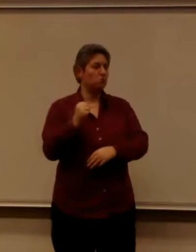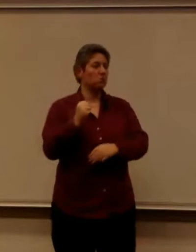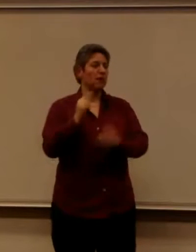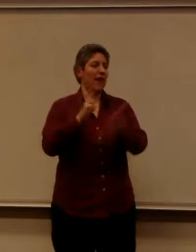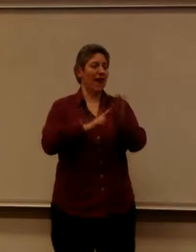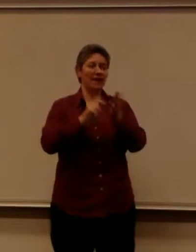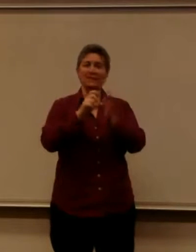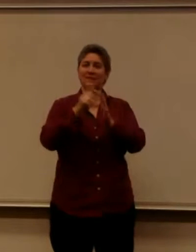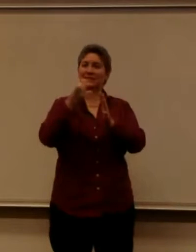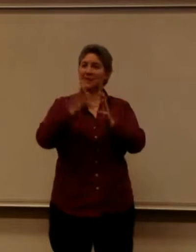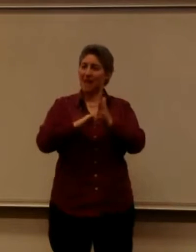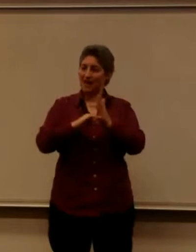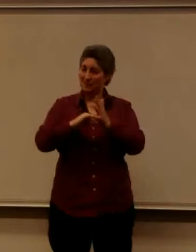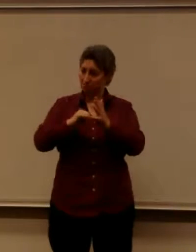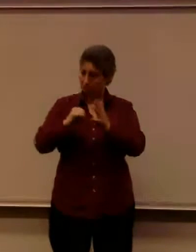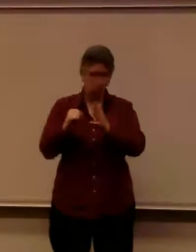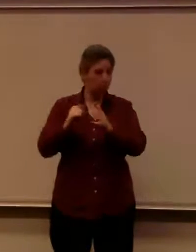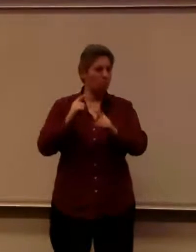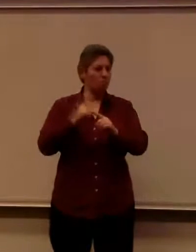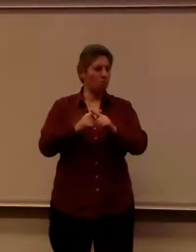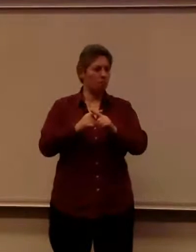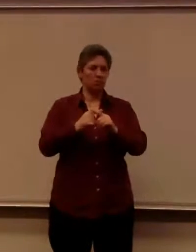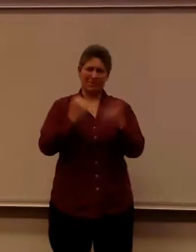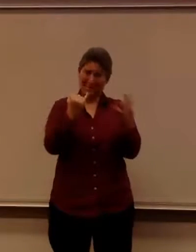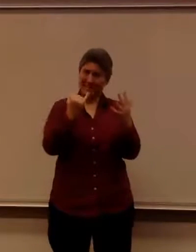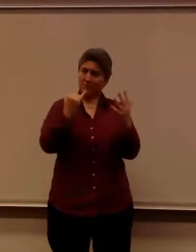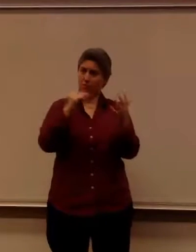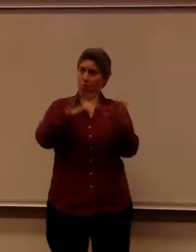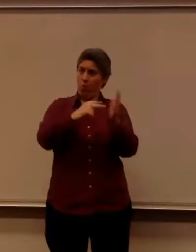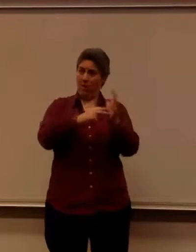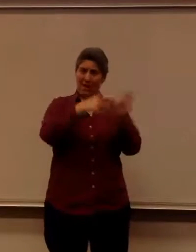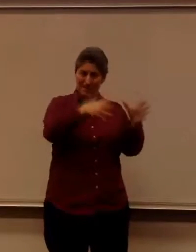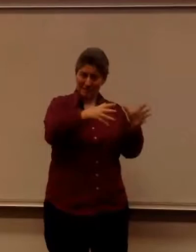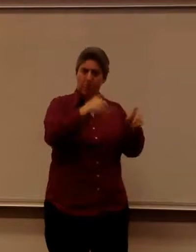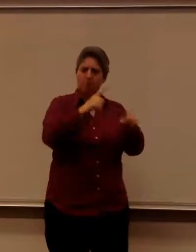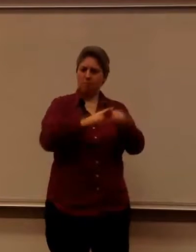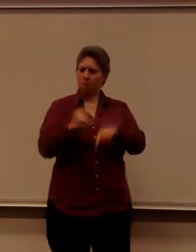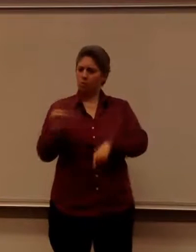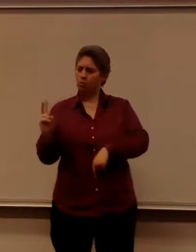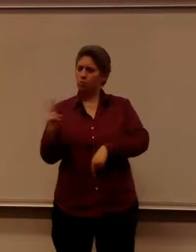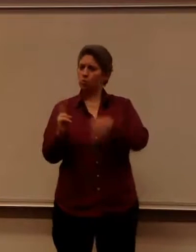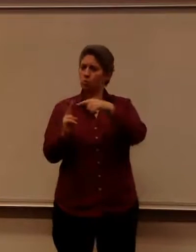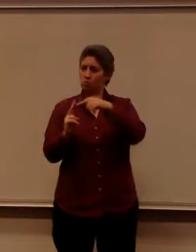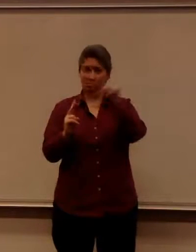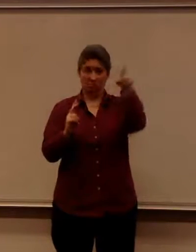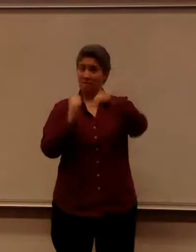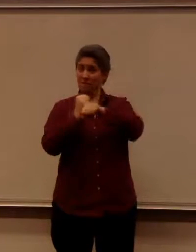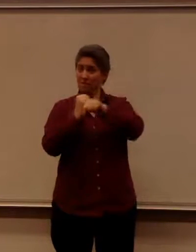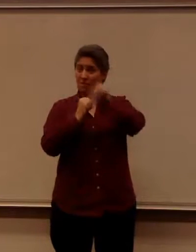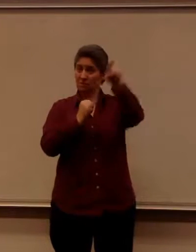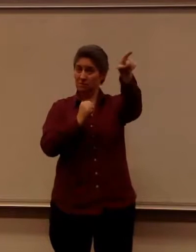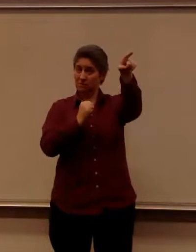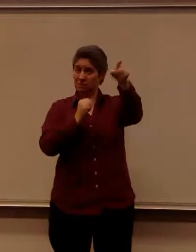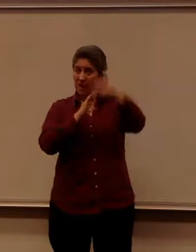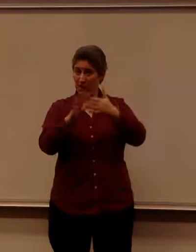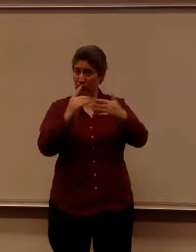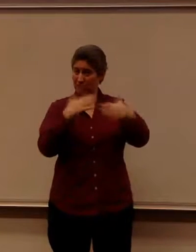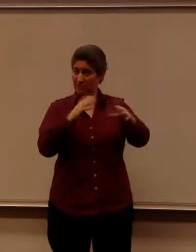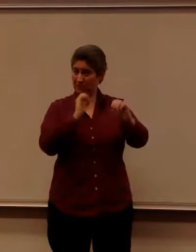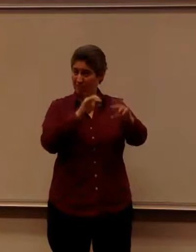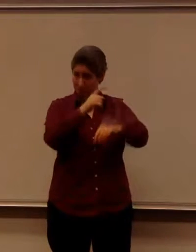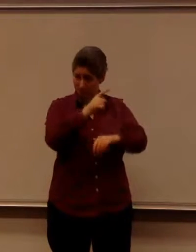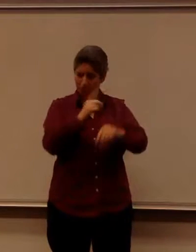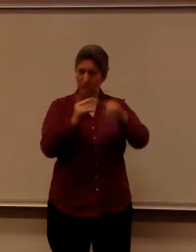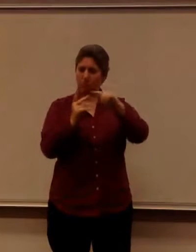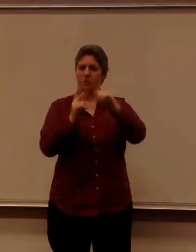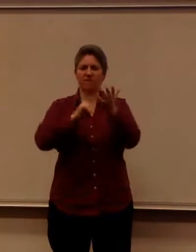Deaf Connections, Deaf Line Scotland, NDCS Scotland, and there's so that's the deaf organisation, but